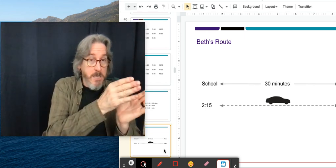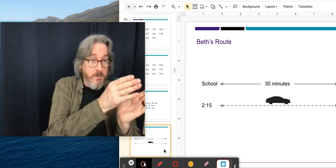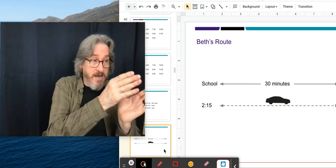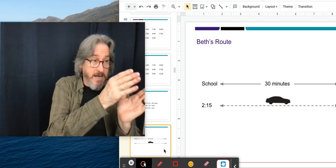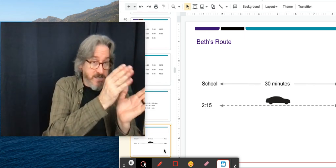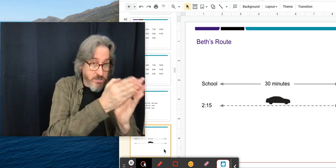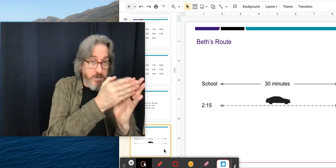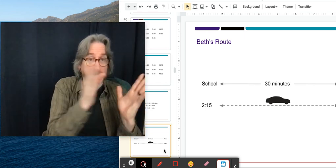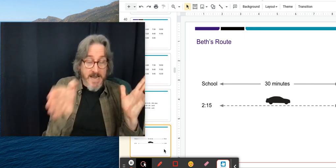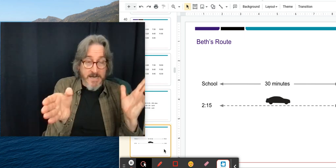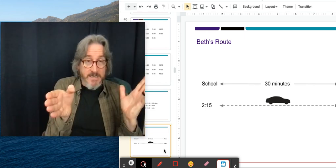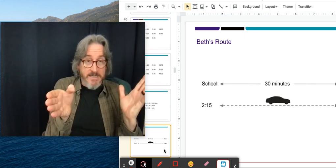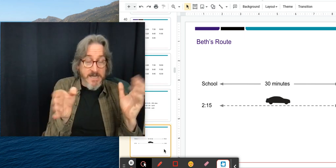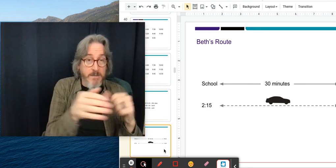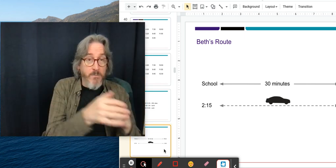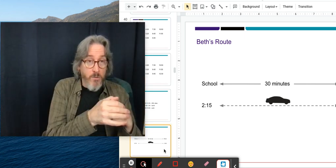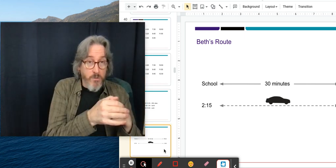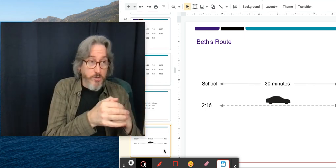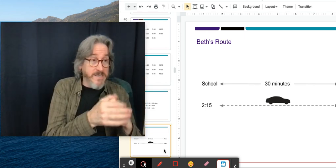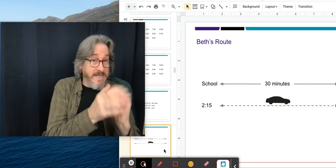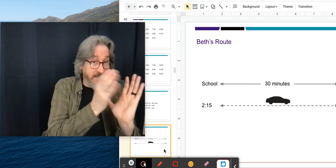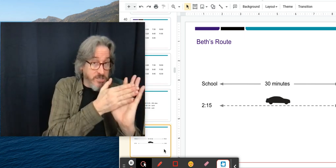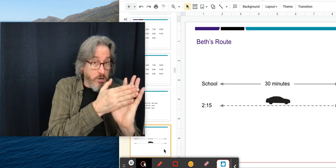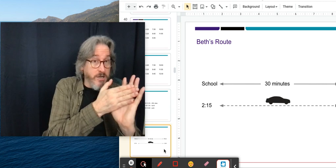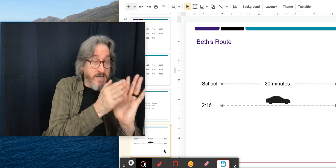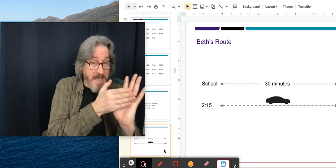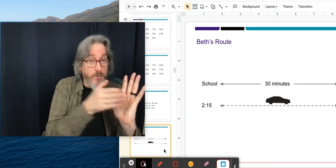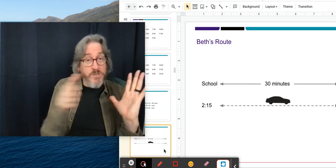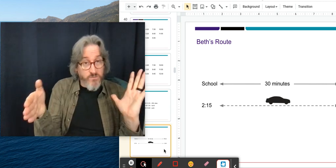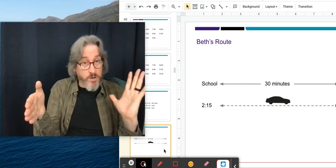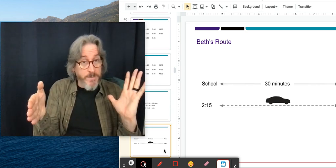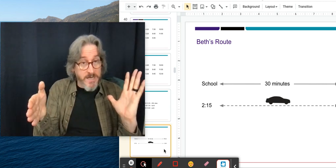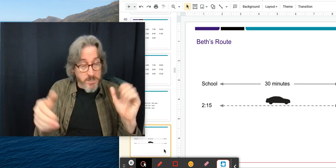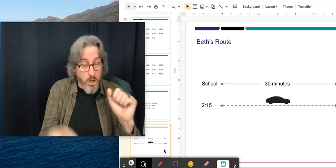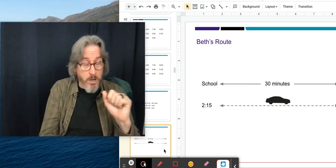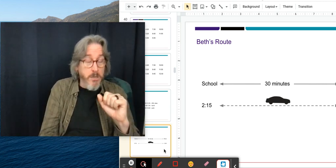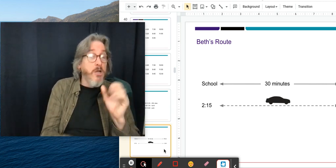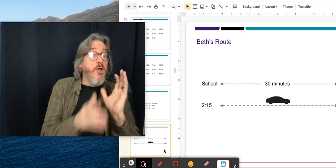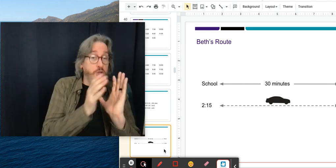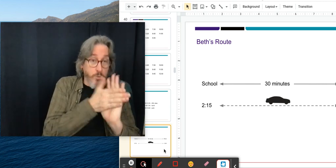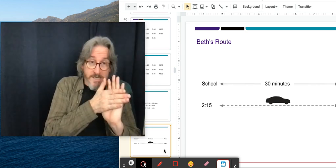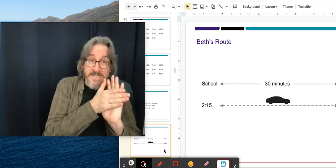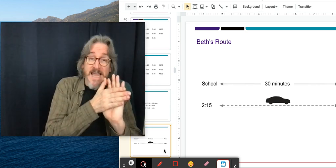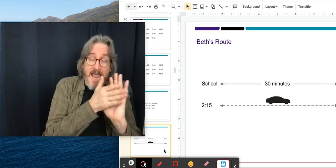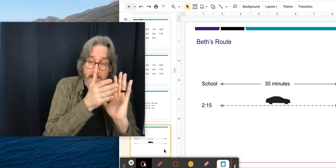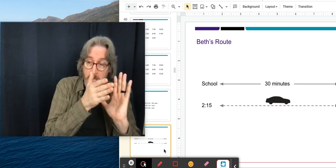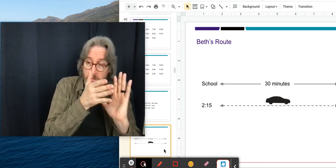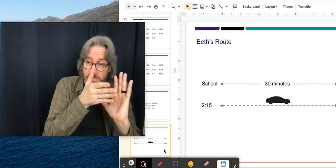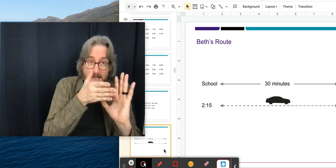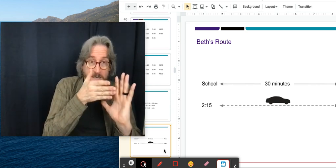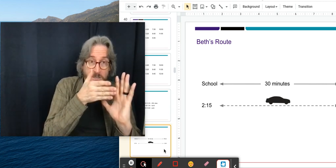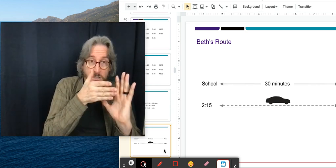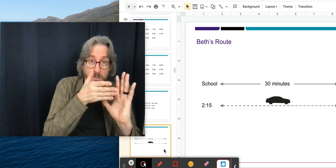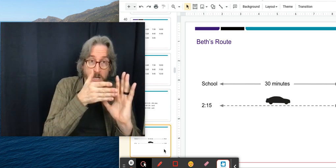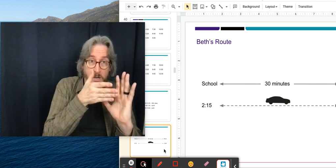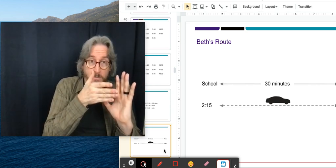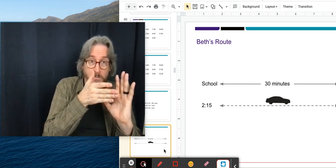say that it started and ended this time. You could say it started and was 40 minutes long. You can say